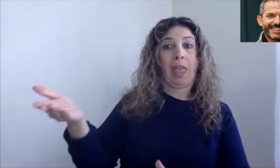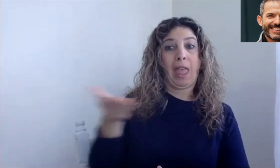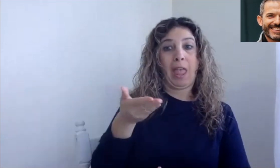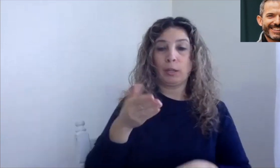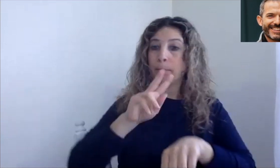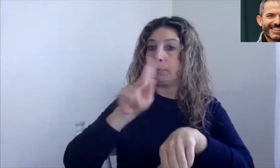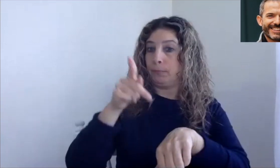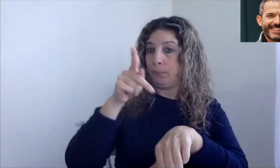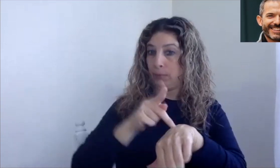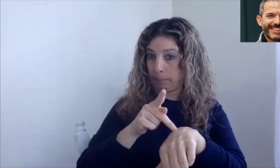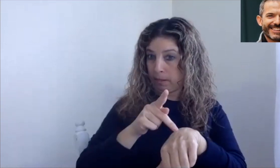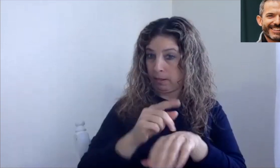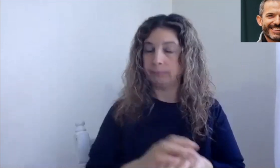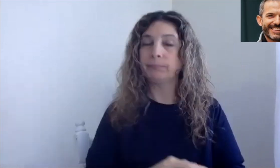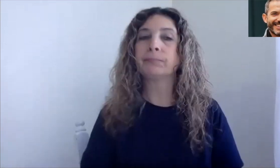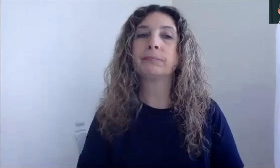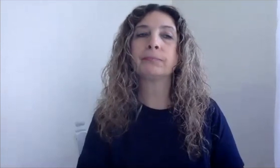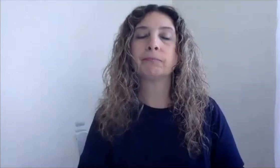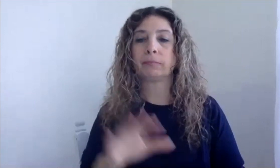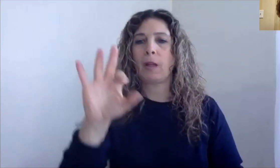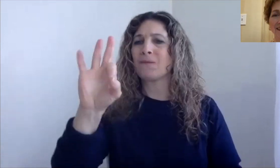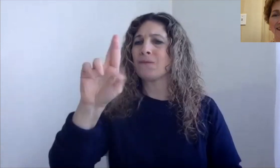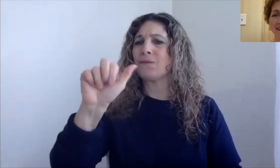Now, you know, they hired Dr. Portia as the principal